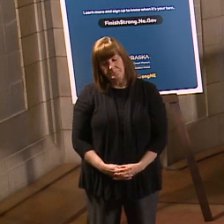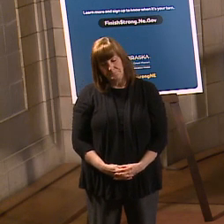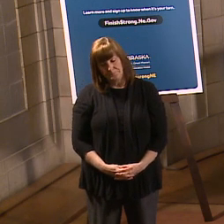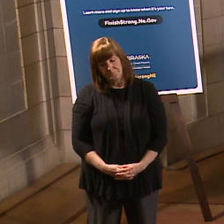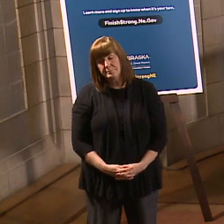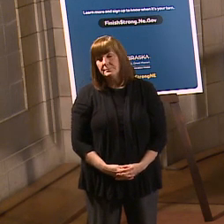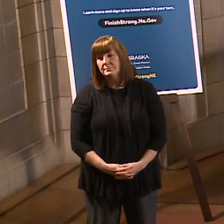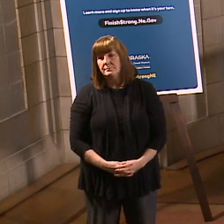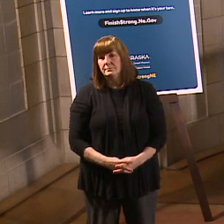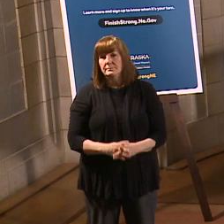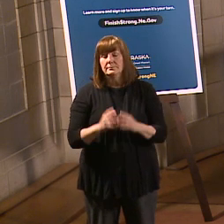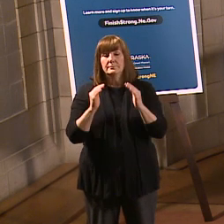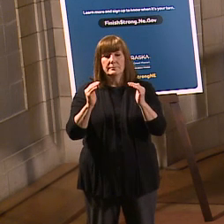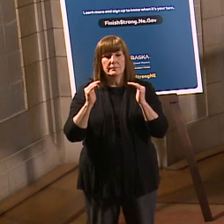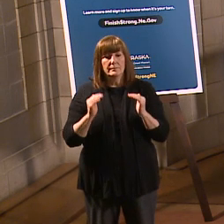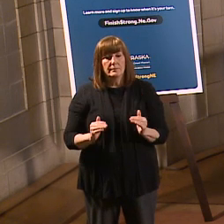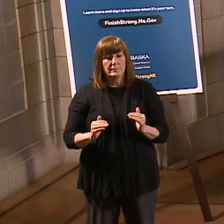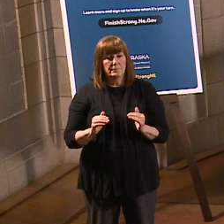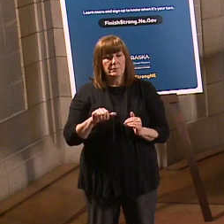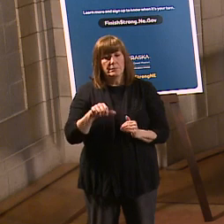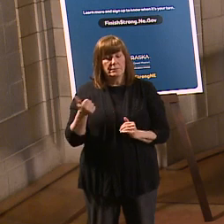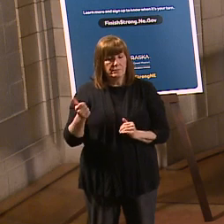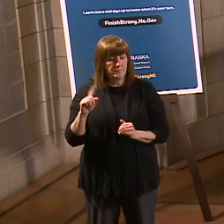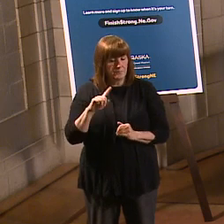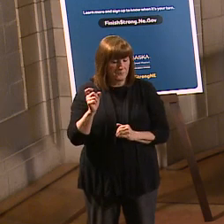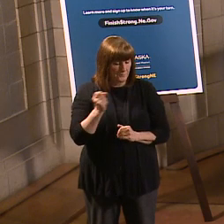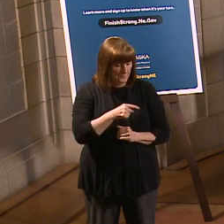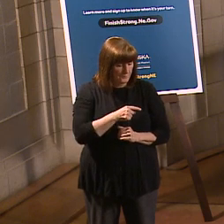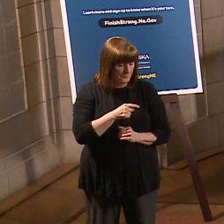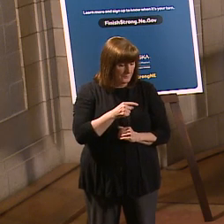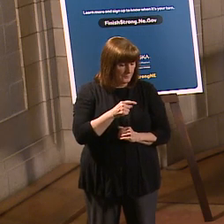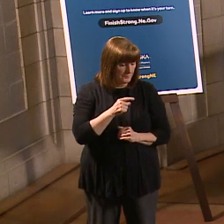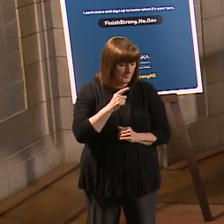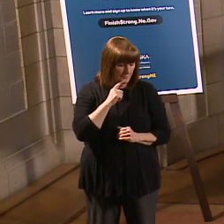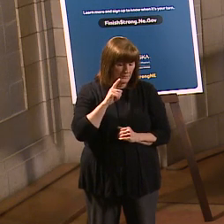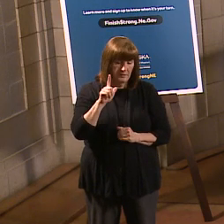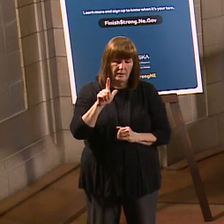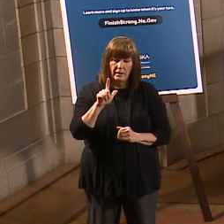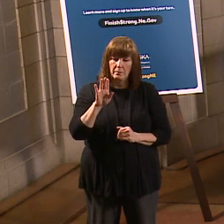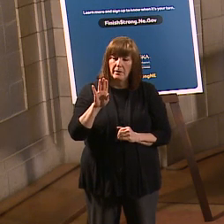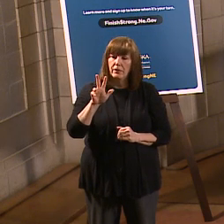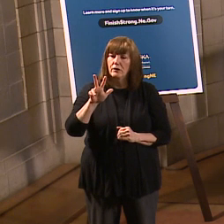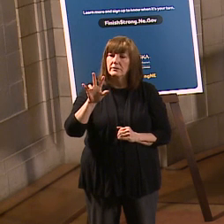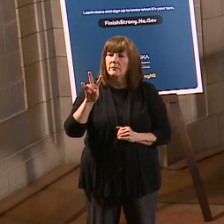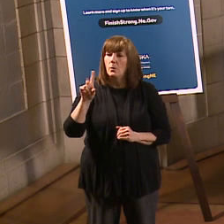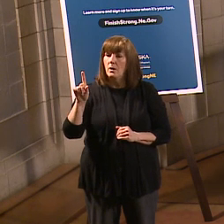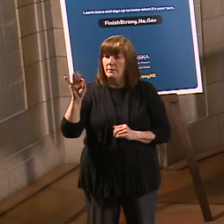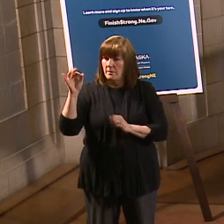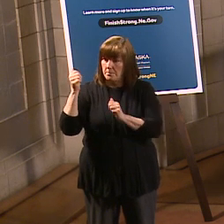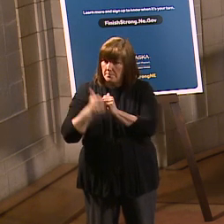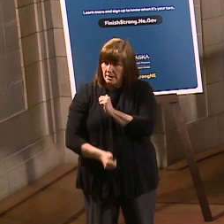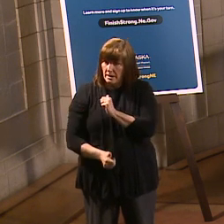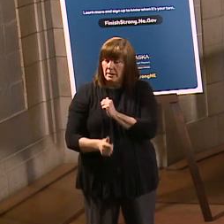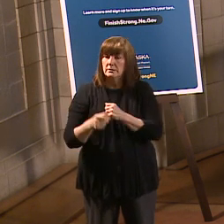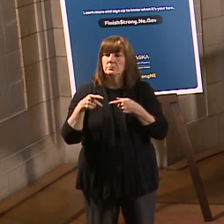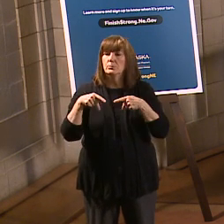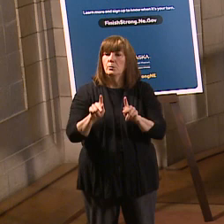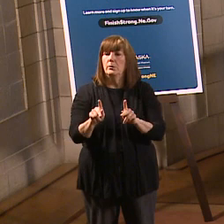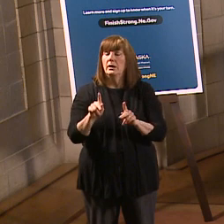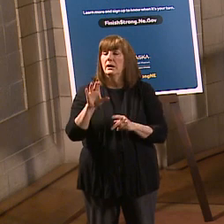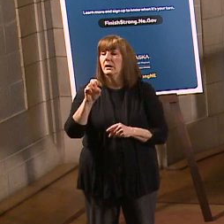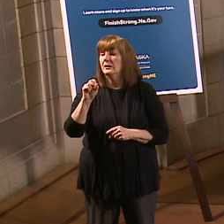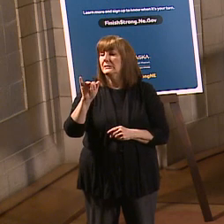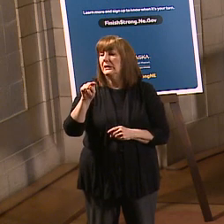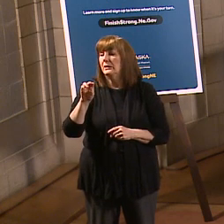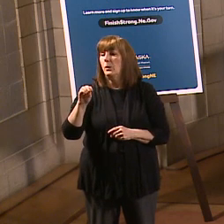And then Mark Bomber, KSNB, if the legislature passes LB 371, the bill to allow casino gambling during the state fair and during